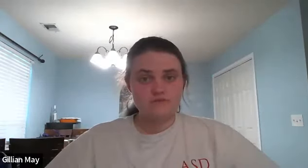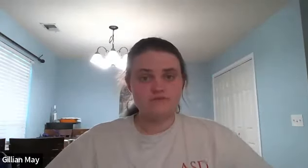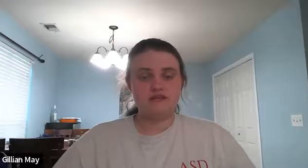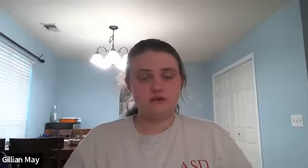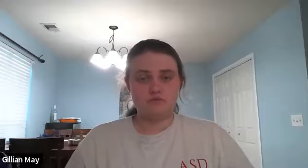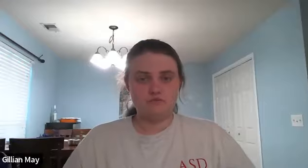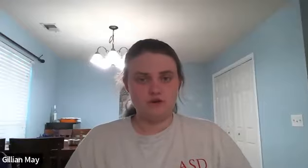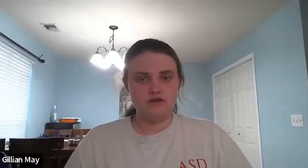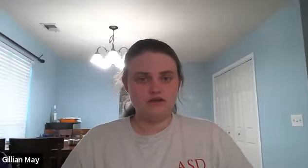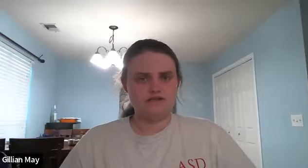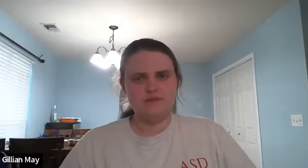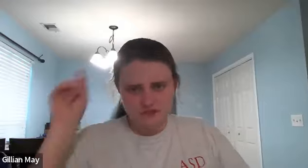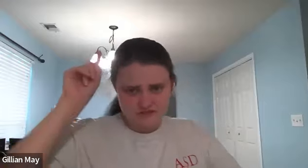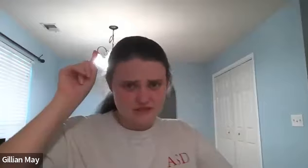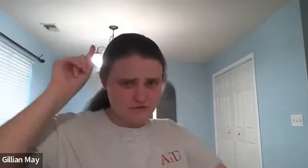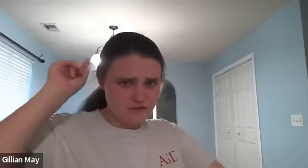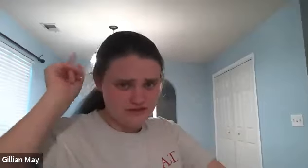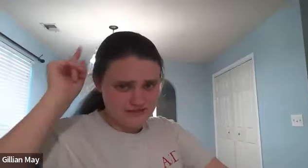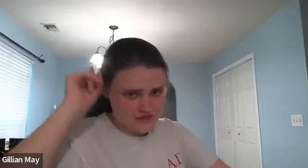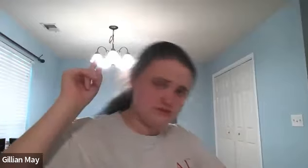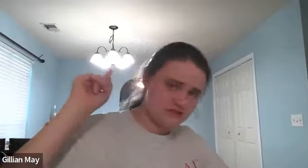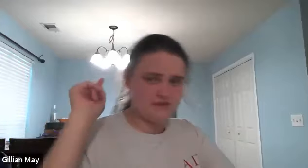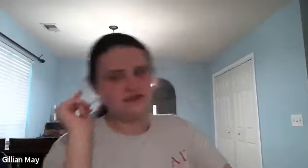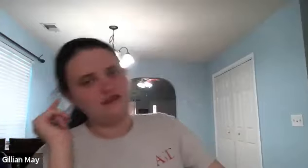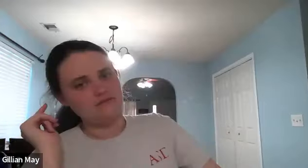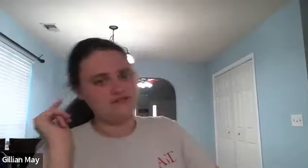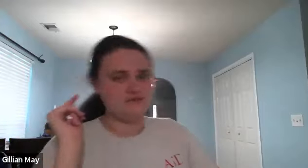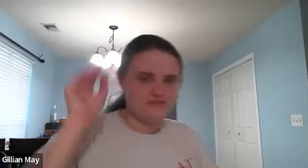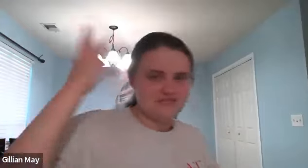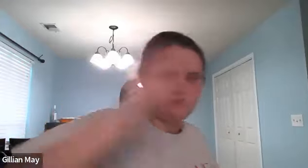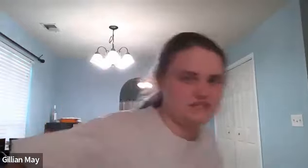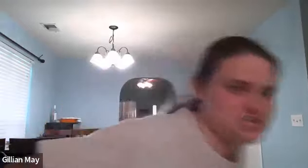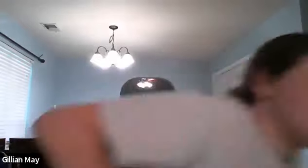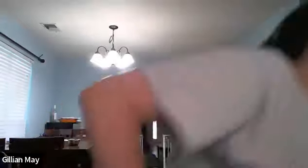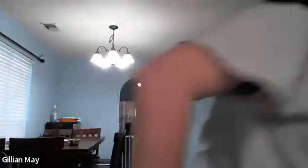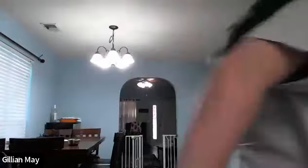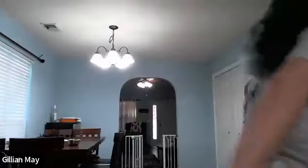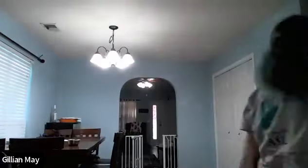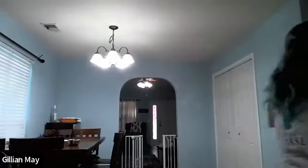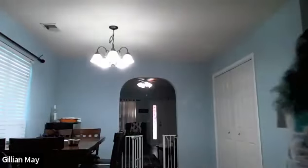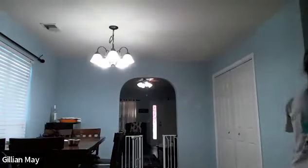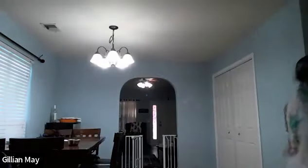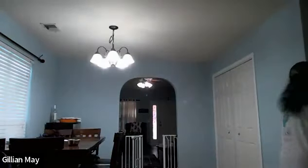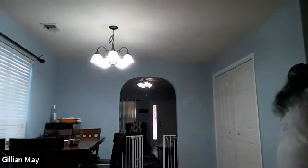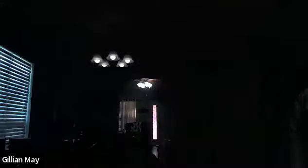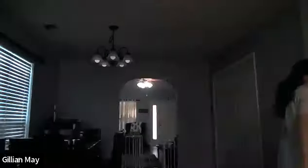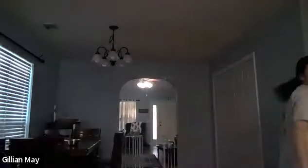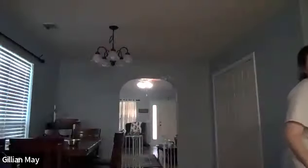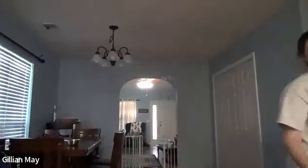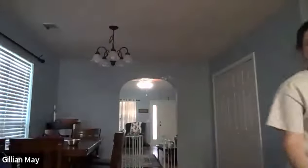jobs or work is, I'm going to turn this light off real quick because I know it's going to be like me doing this is going to like change the lighting. There we go.